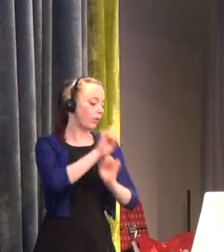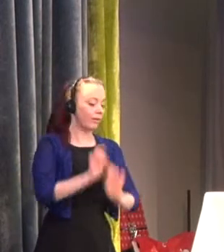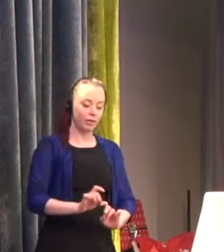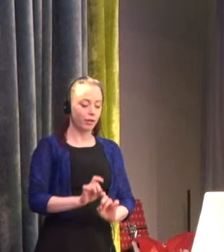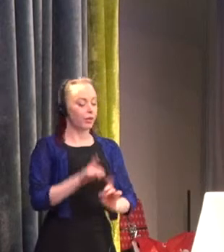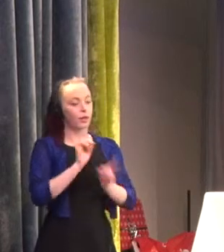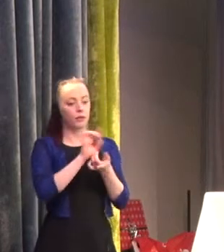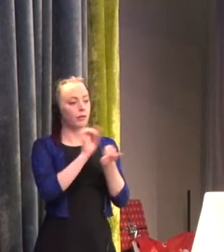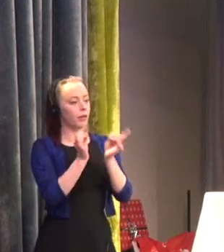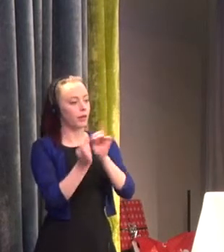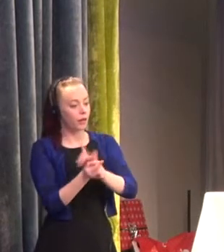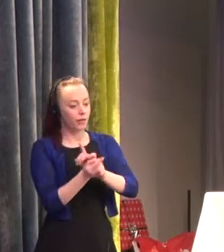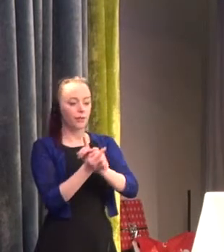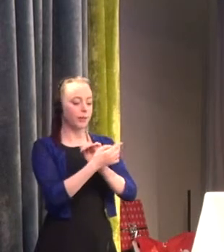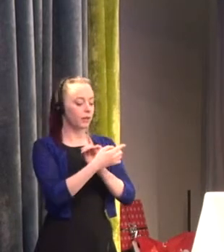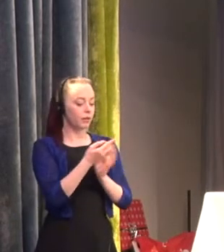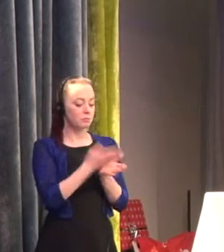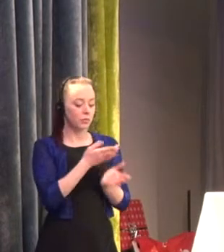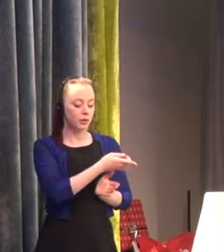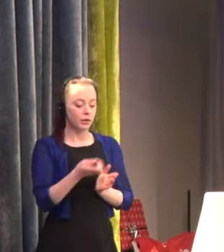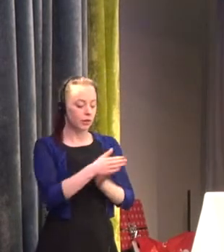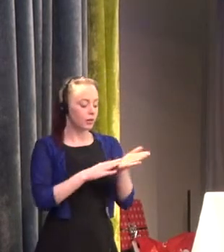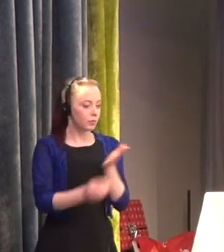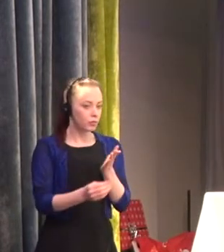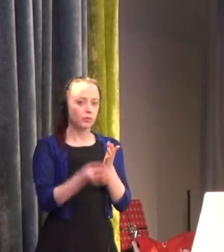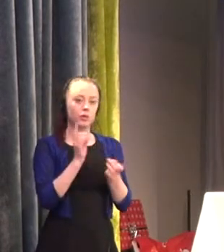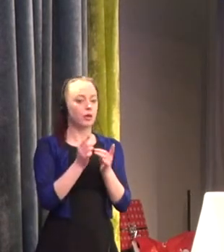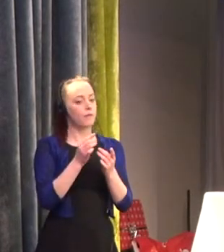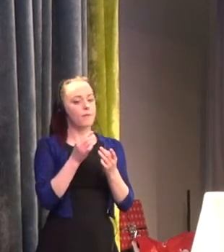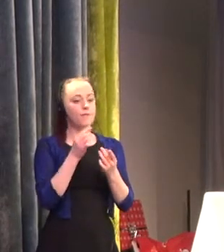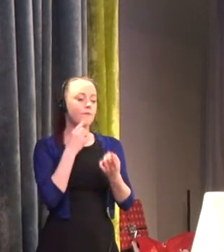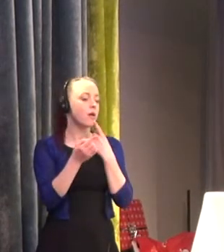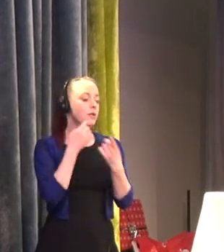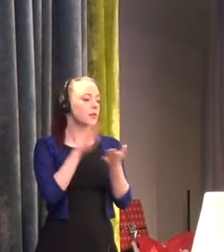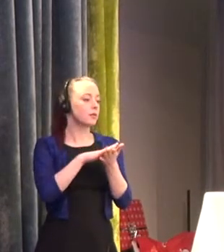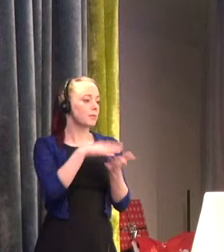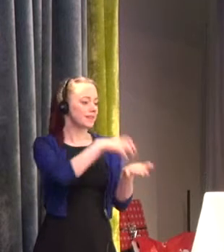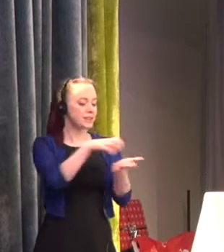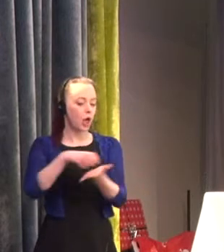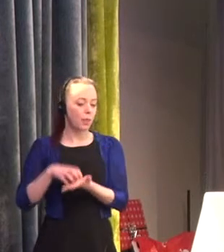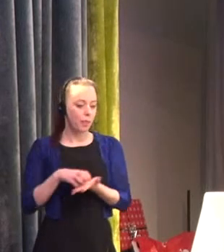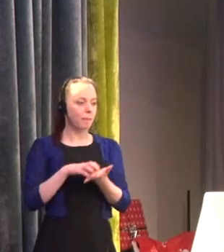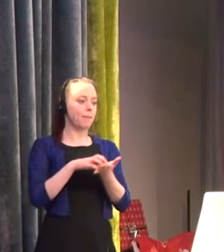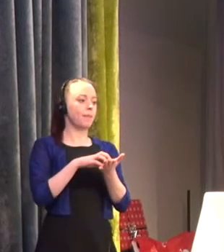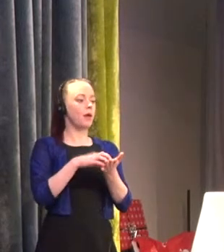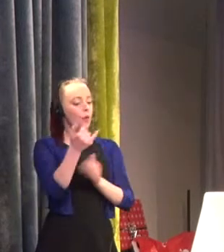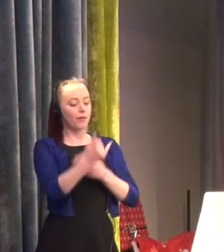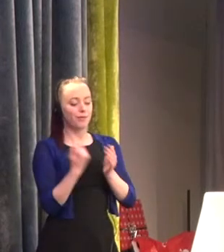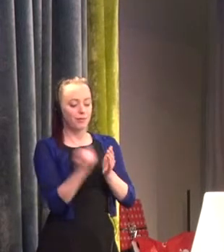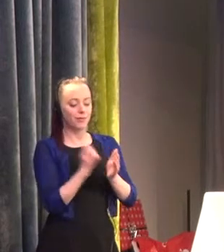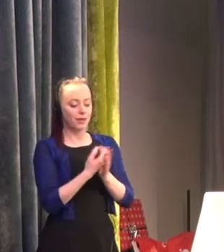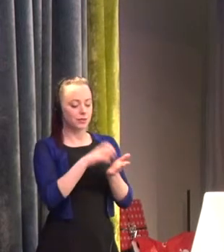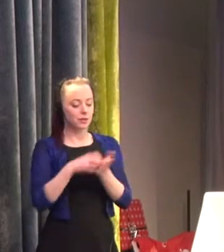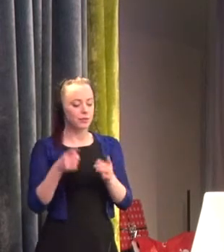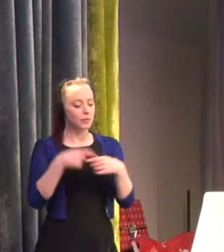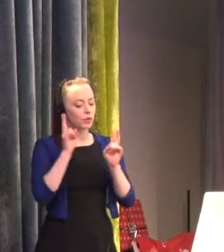internal negotiations between particular states and national level DPOs, but it's also led to shadow reports. And here, just to